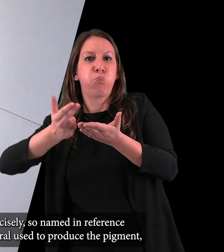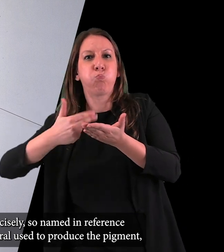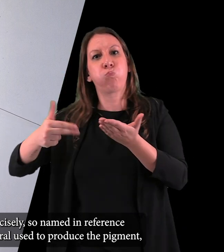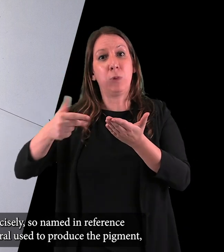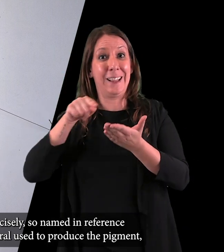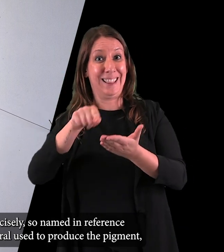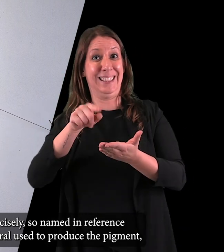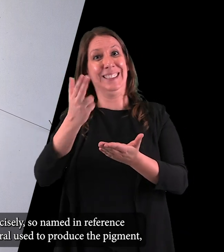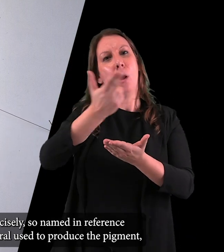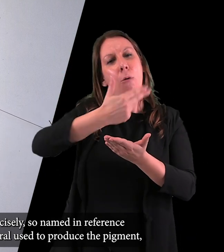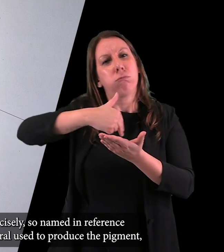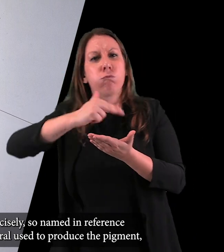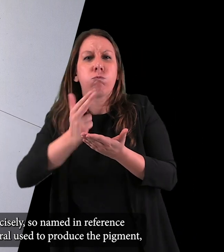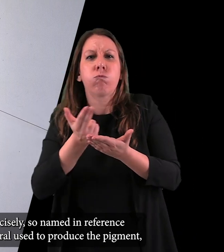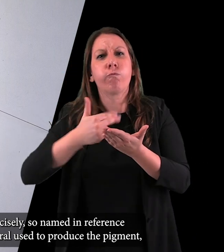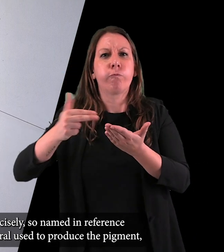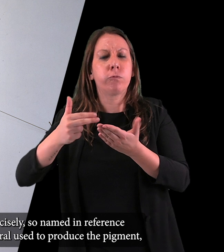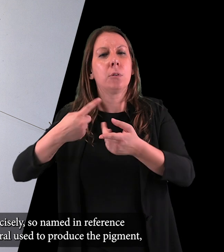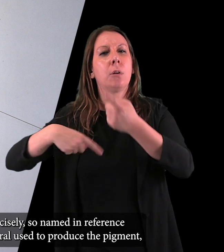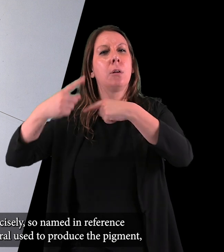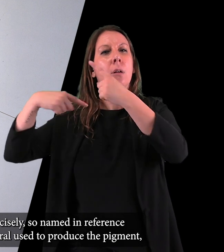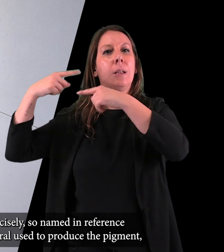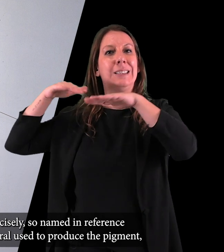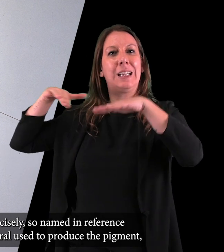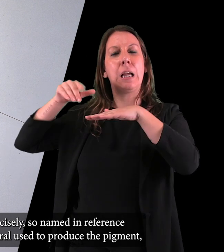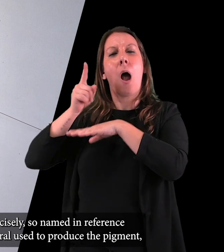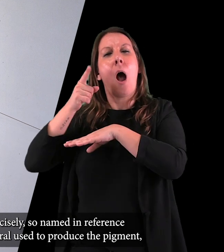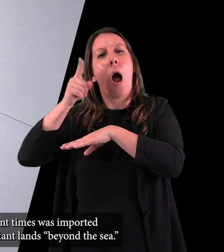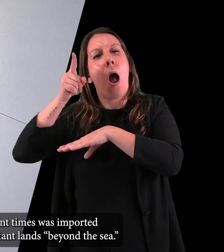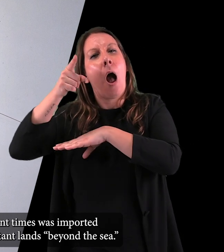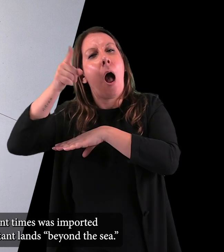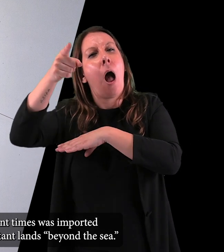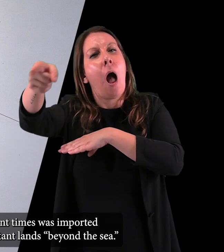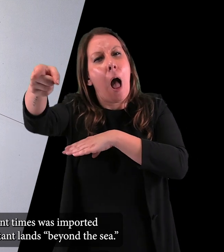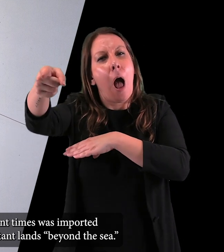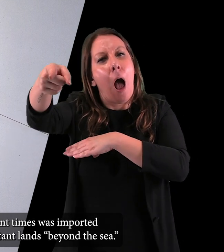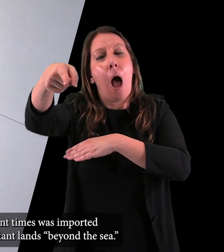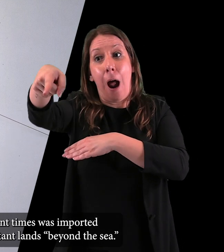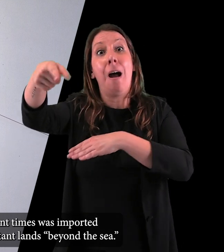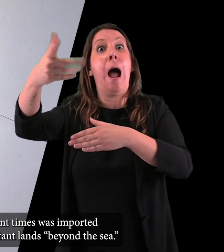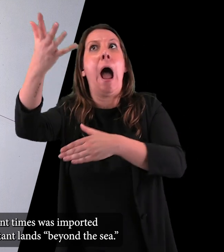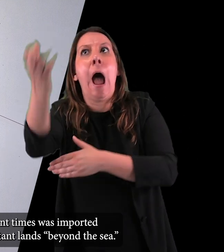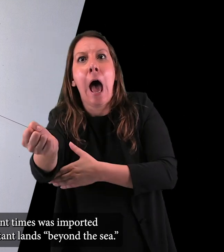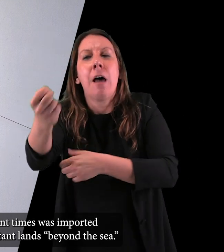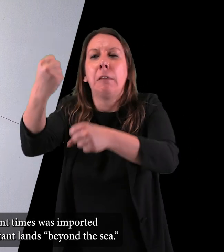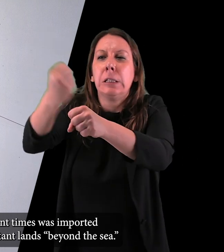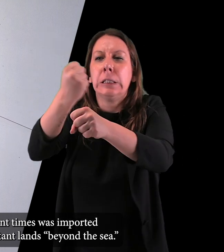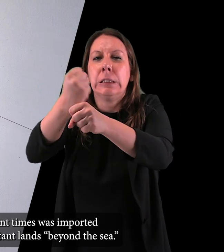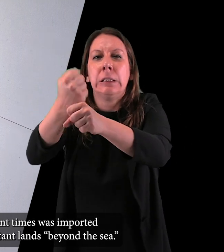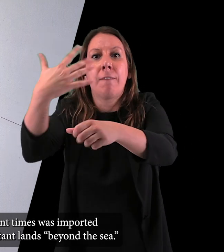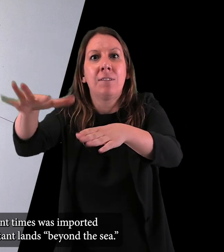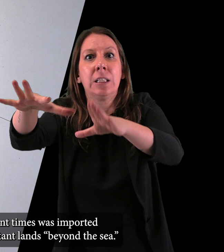name of the blue tone used for this pictorial intervention ultramarine blue ultramarine precisely so